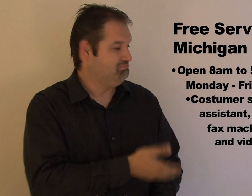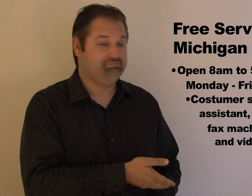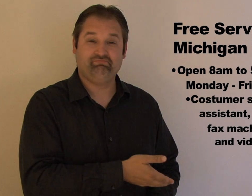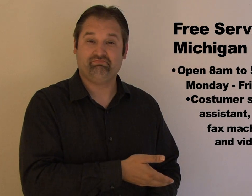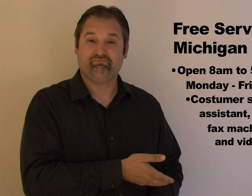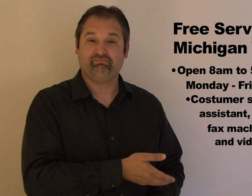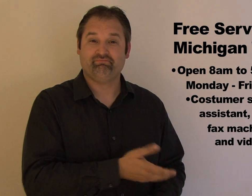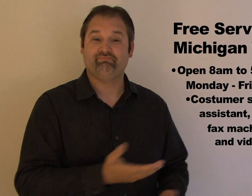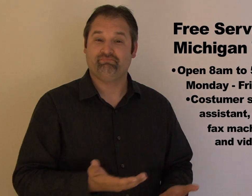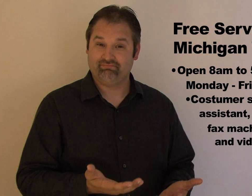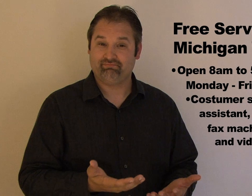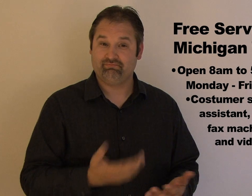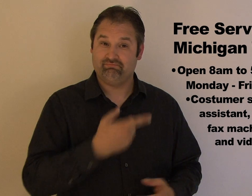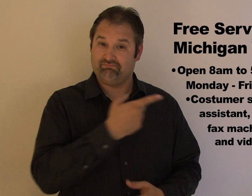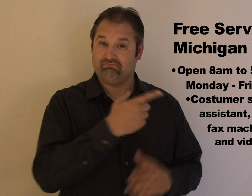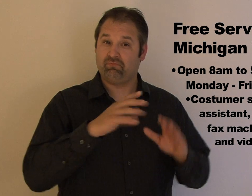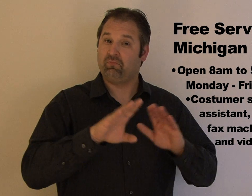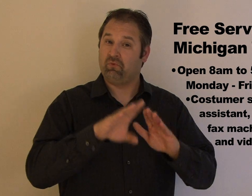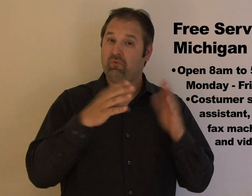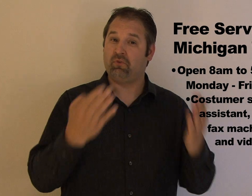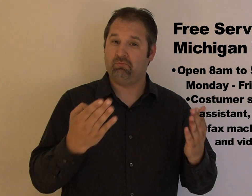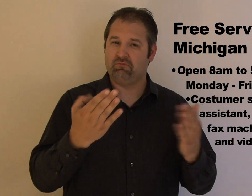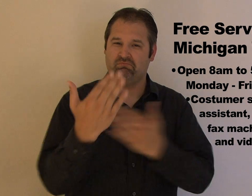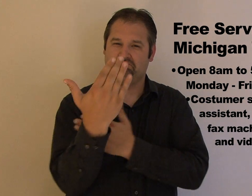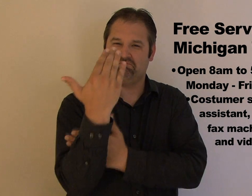They're open daily from 8 to 5.